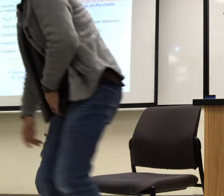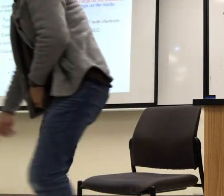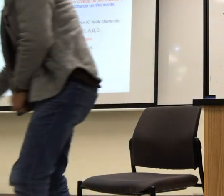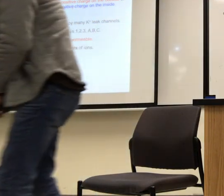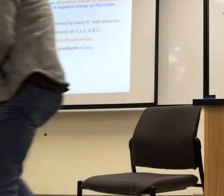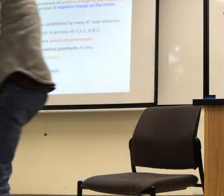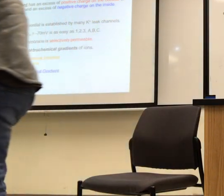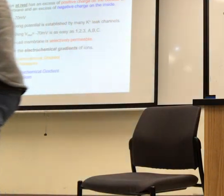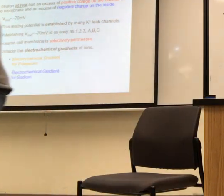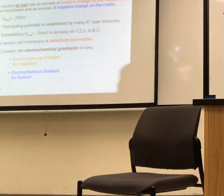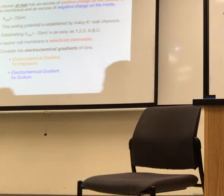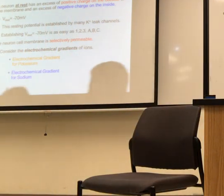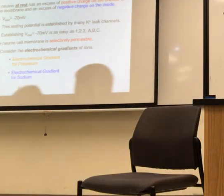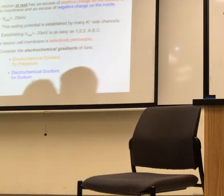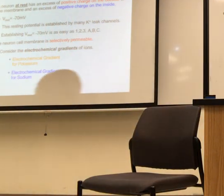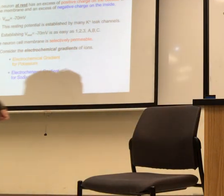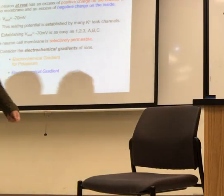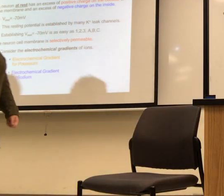Right, that's our negative 70.